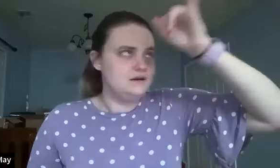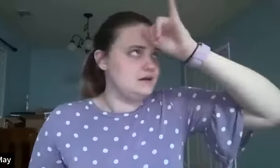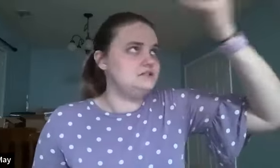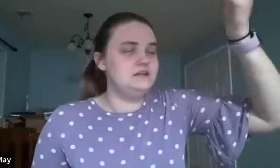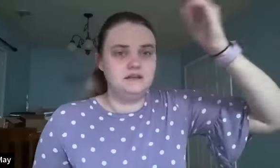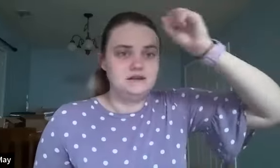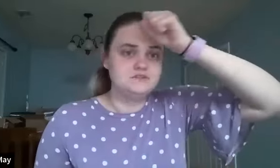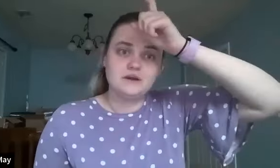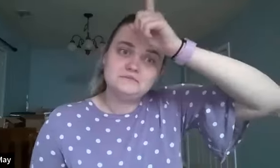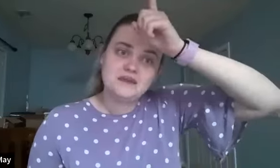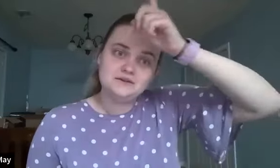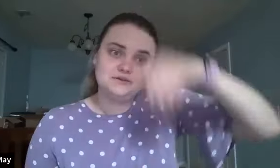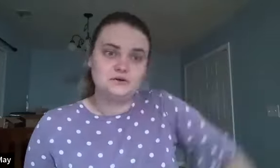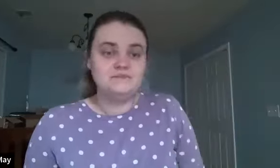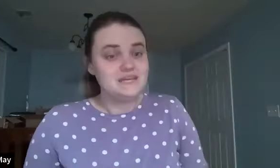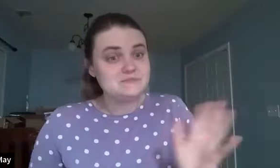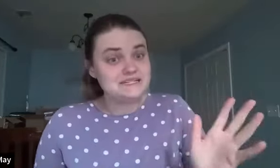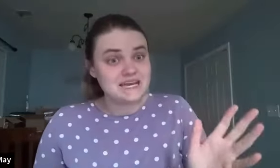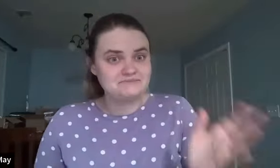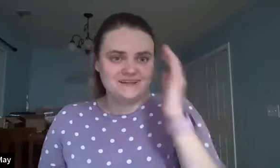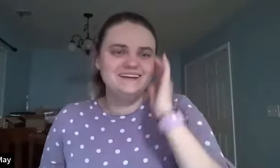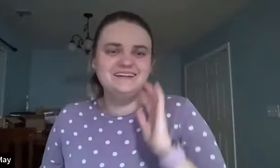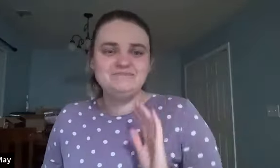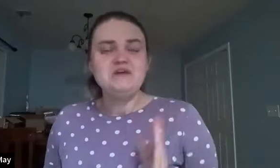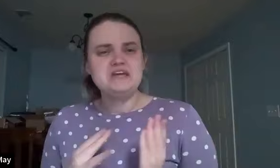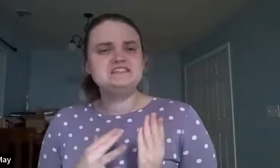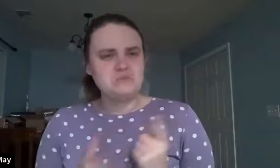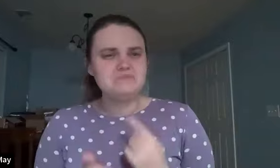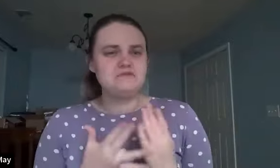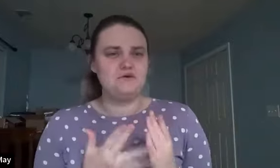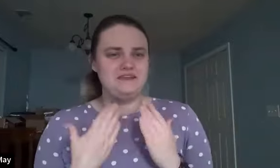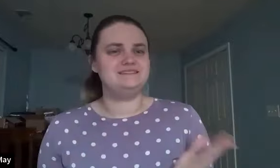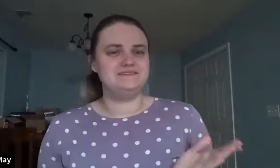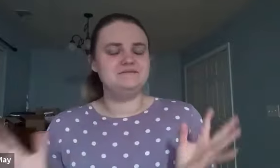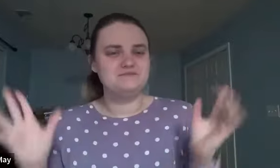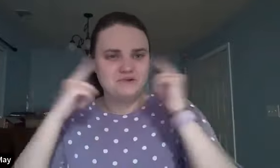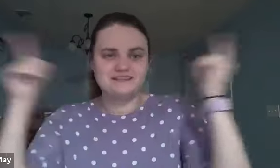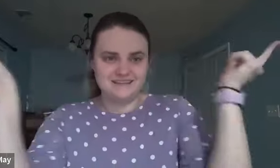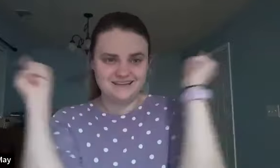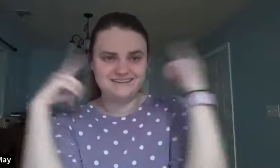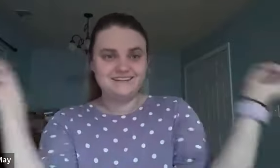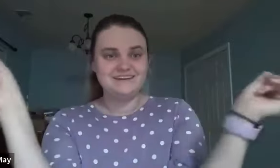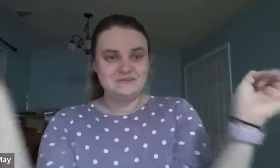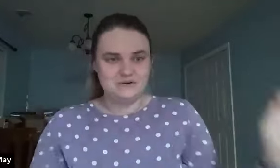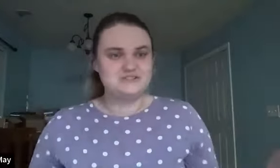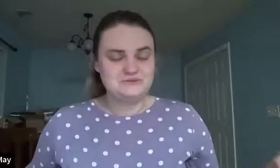I just did idiot. I'm sorry. Unicorn. It's been a day. It's the week before Thanksgiving. So my brain's like, we're soon